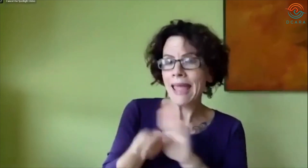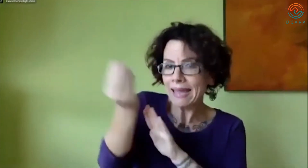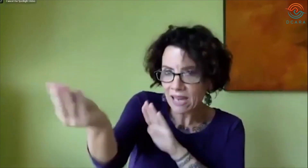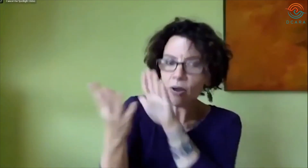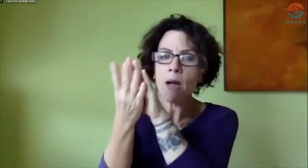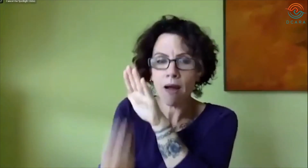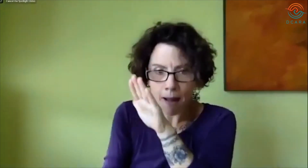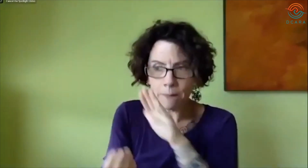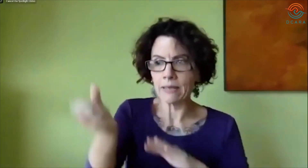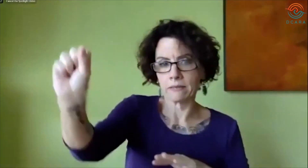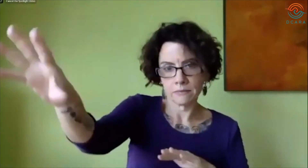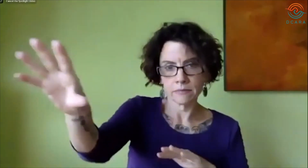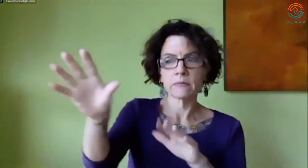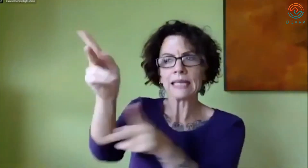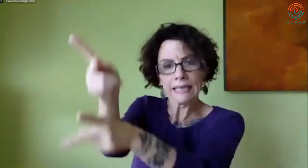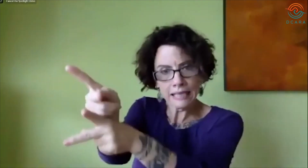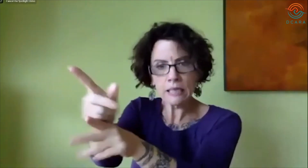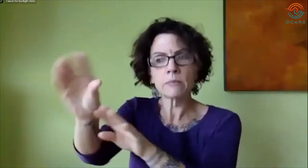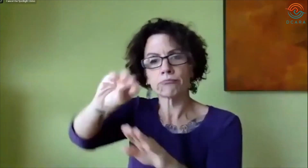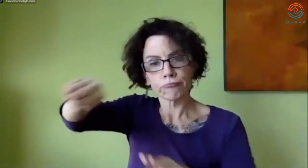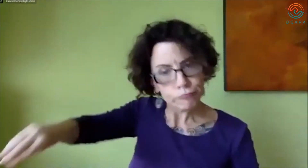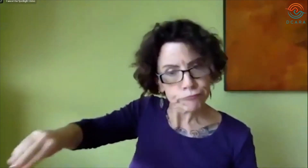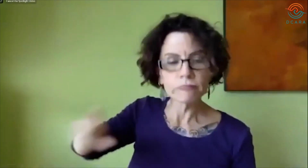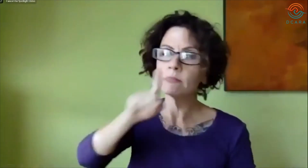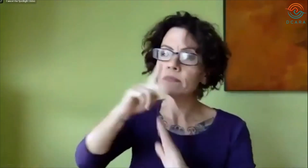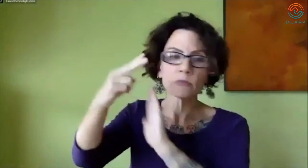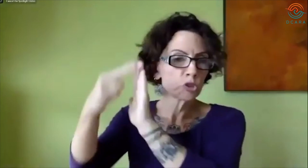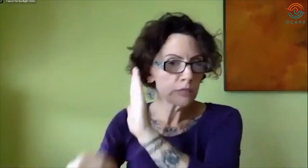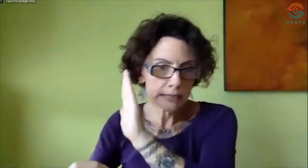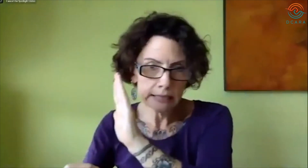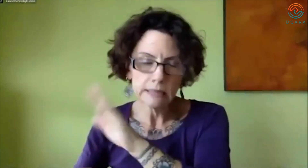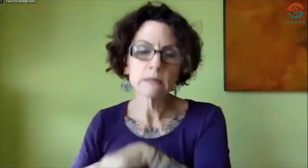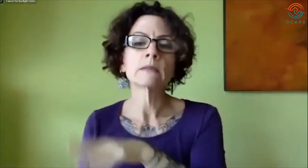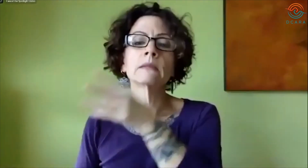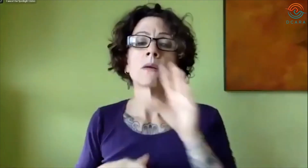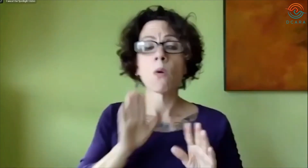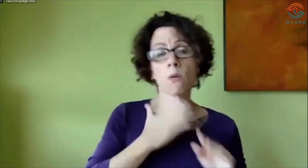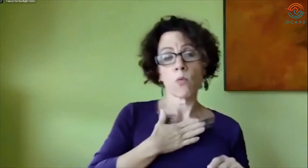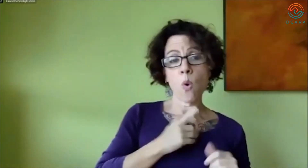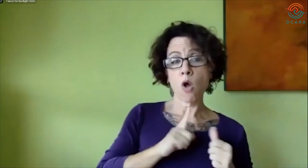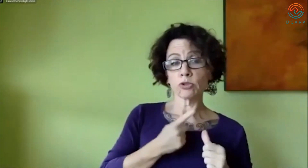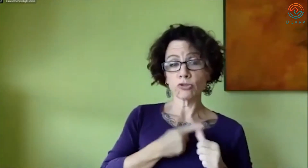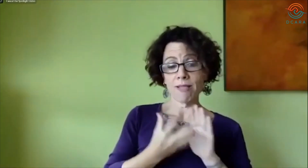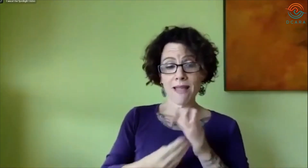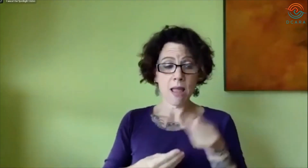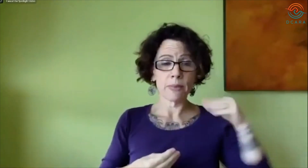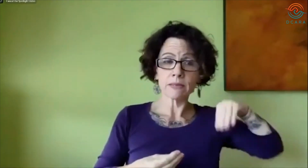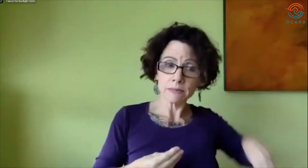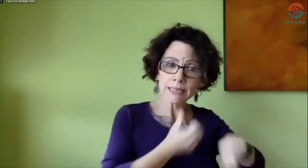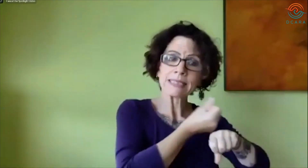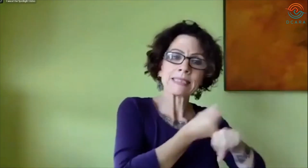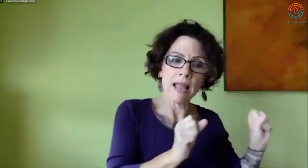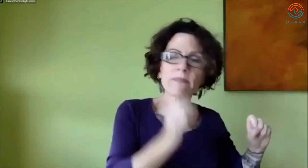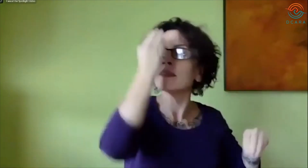If you have everything arranged, awesome. Make copies and give it to your executor. Have them put it away and not read it. My original